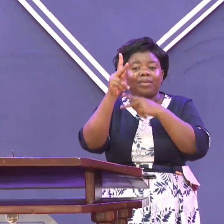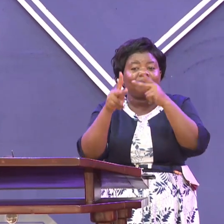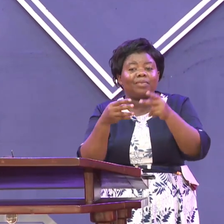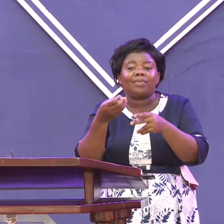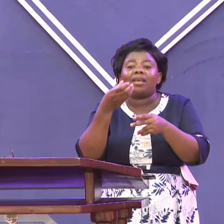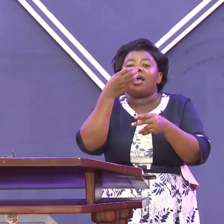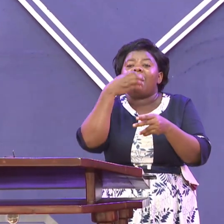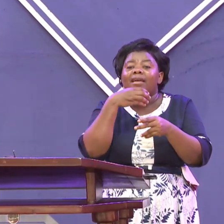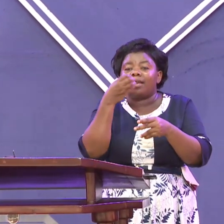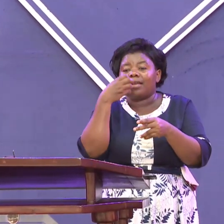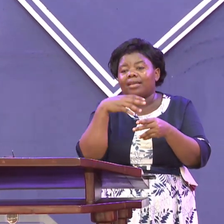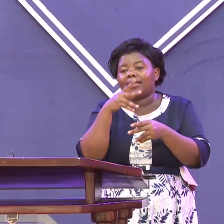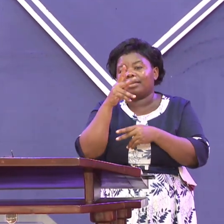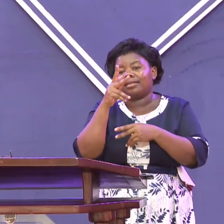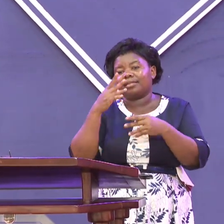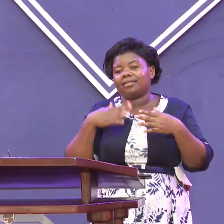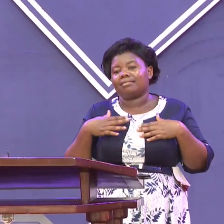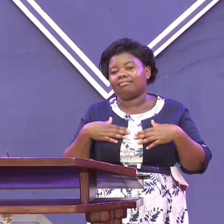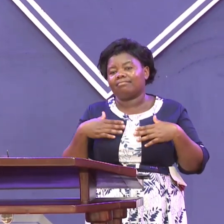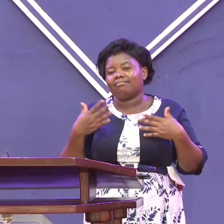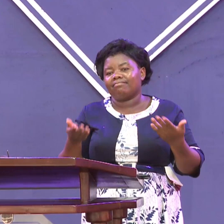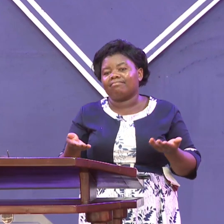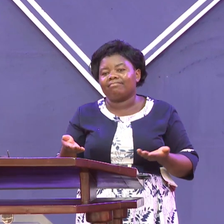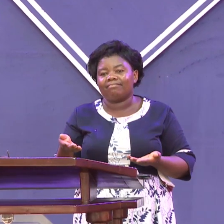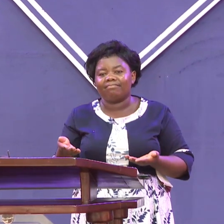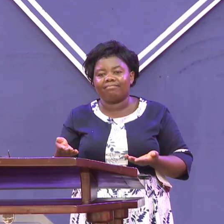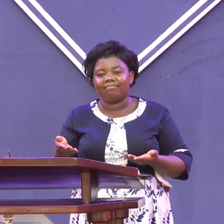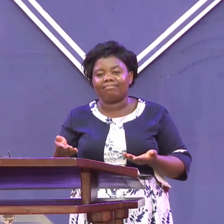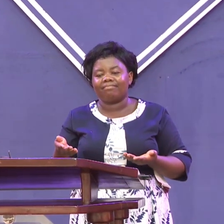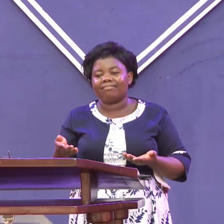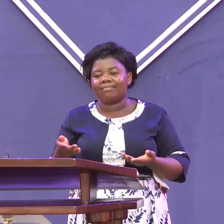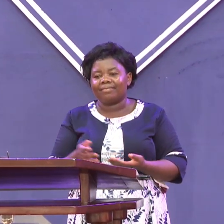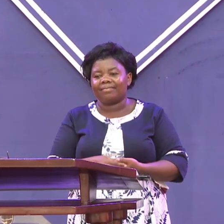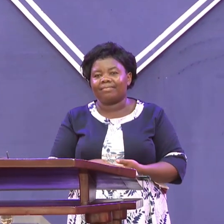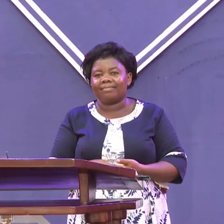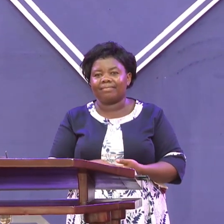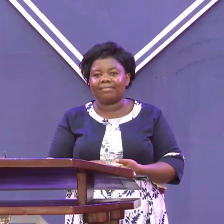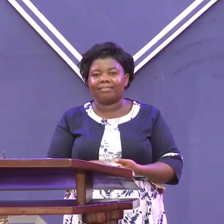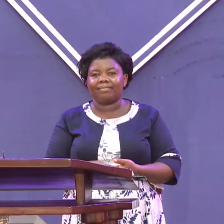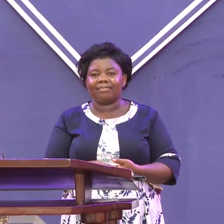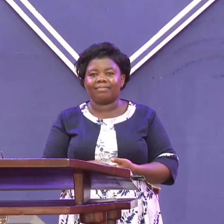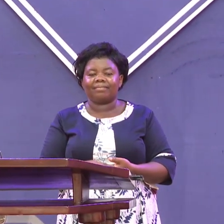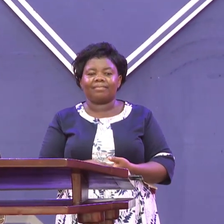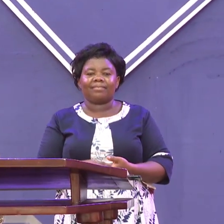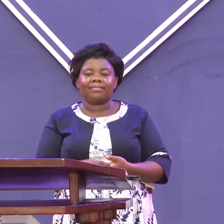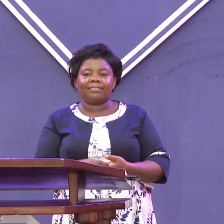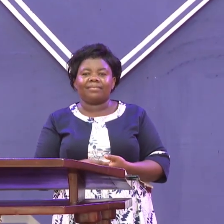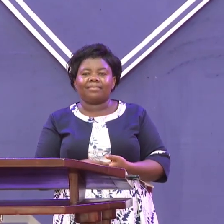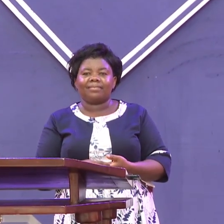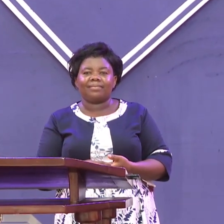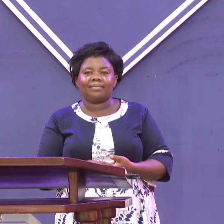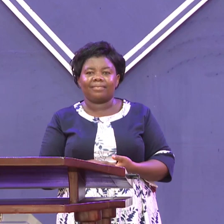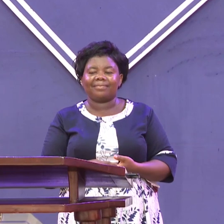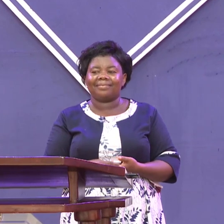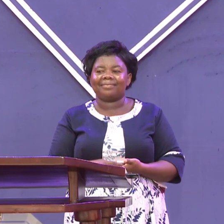yagiwulirako. Whenever you see graveyards, you get to know there is a night dancer. And I grew up hearing people say that the Bagishu